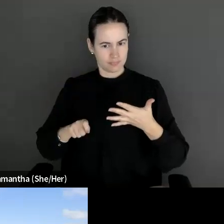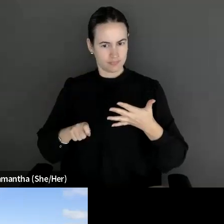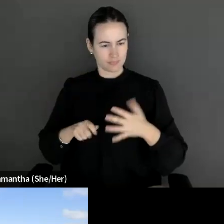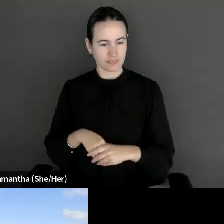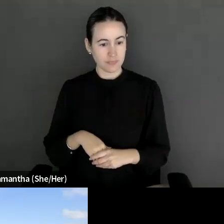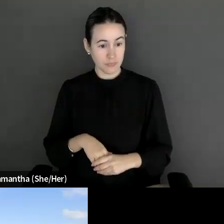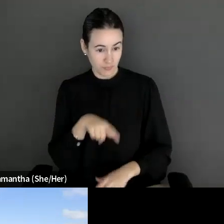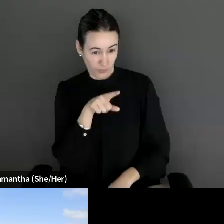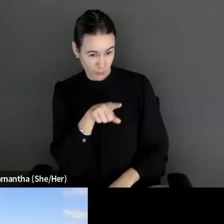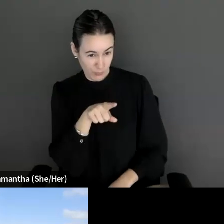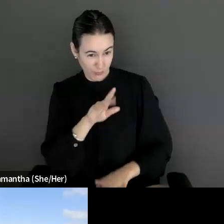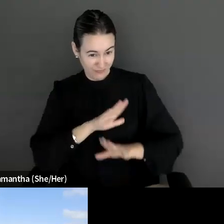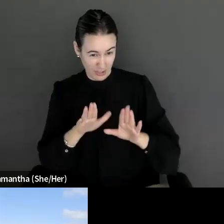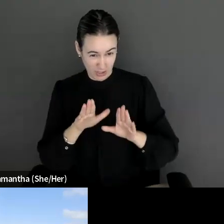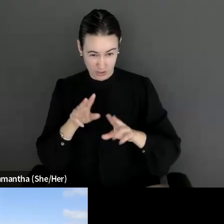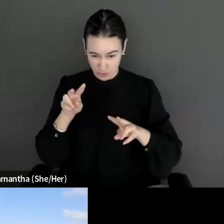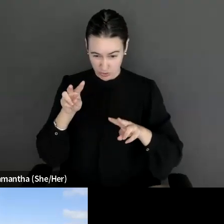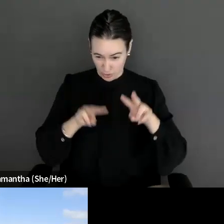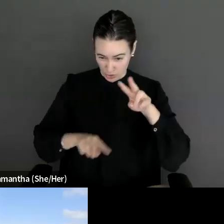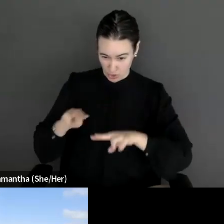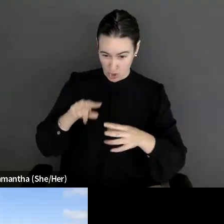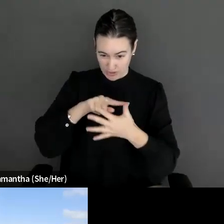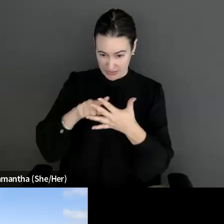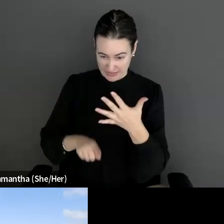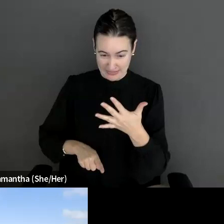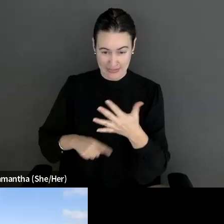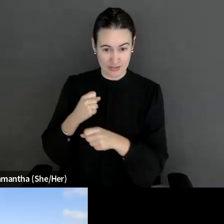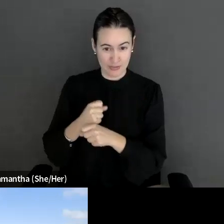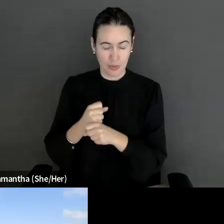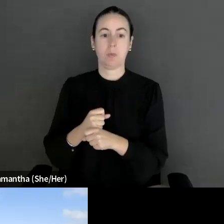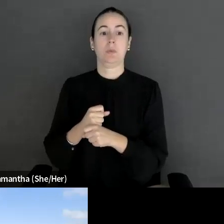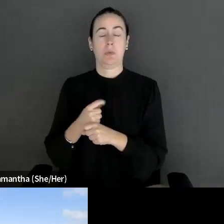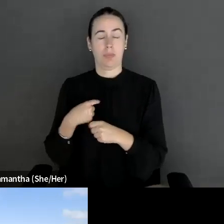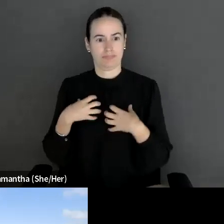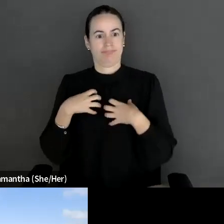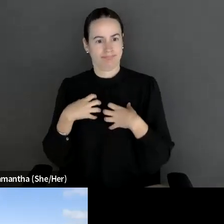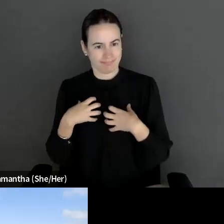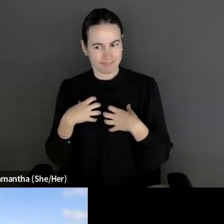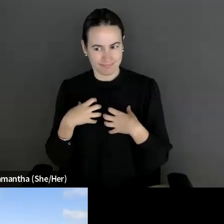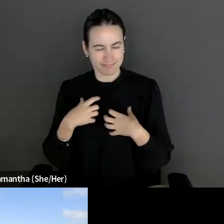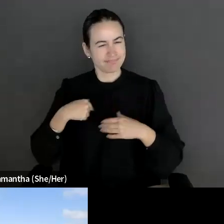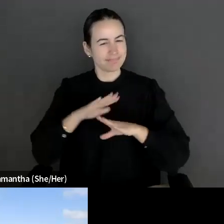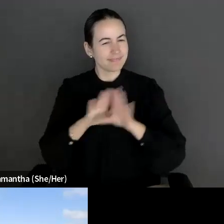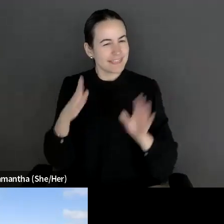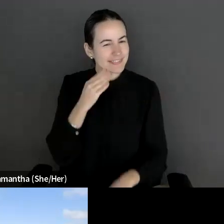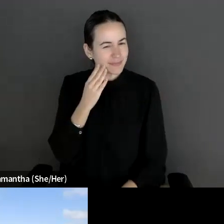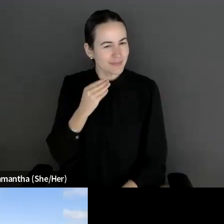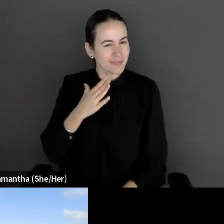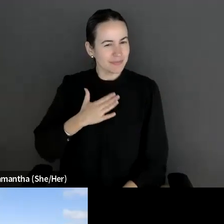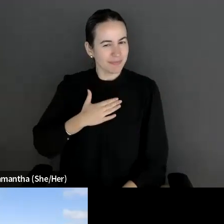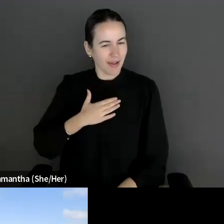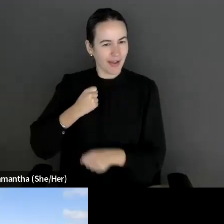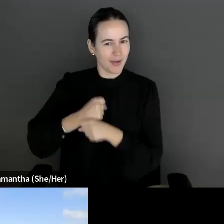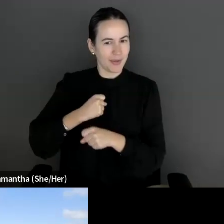these studies. It's actually quite surprising. I've also done this earlier on in my career. Like, I could have described some of